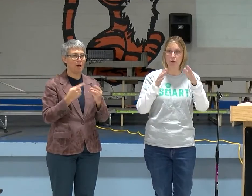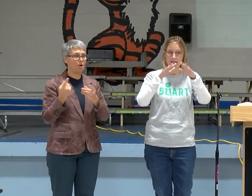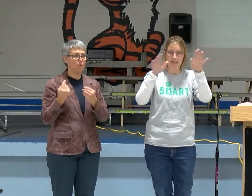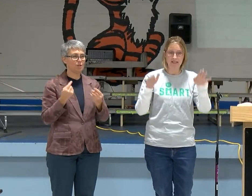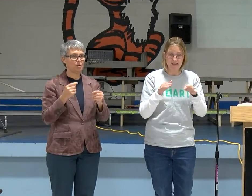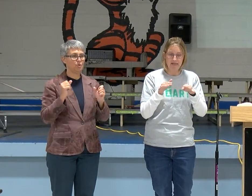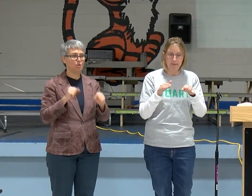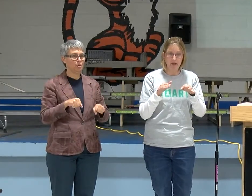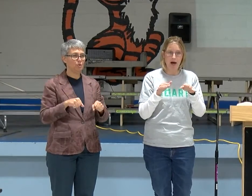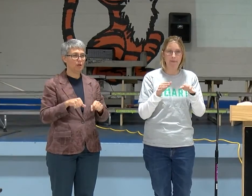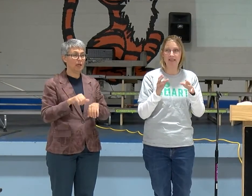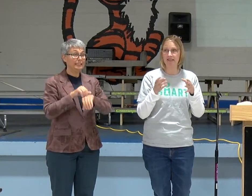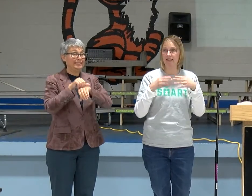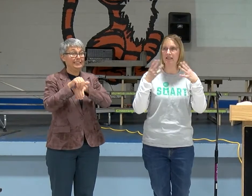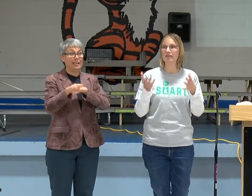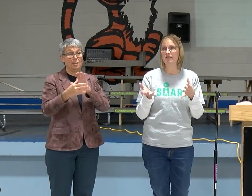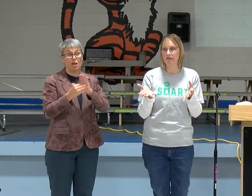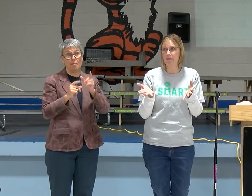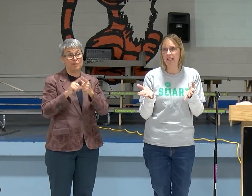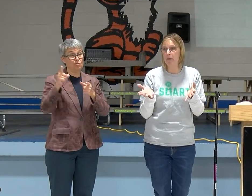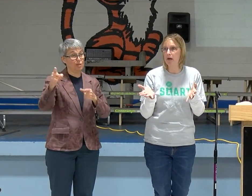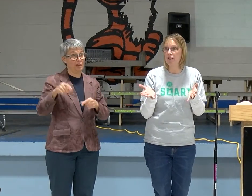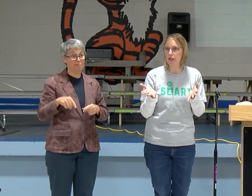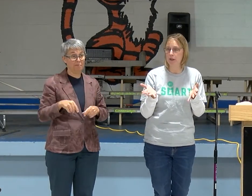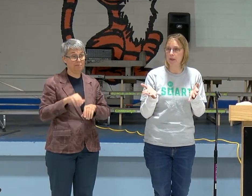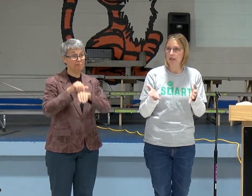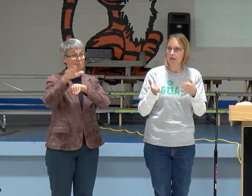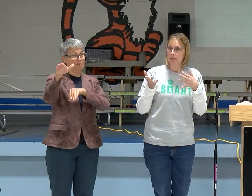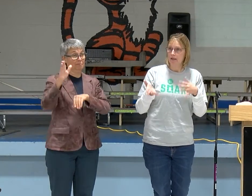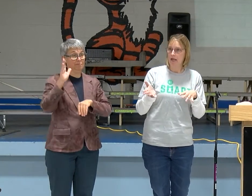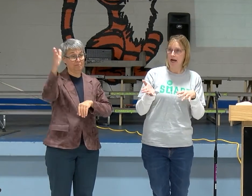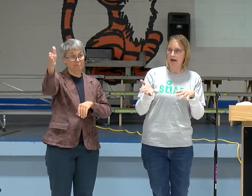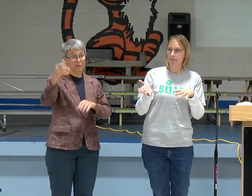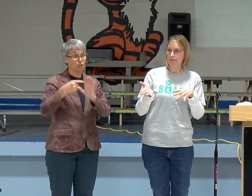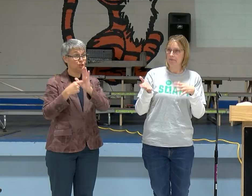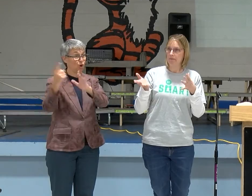about guns, you can send them a copy and say, this is something I went to.